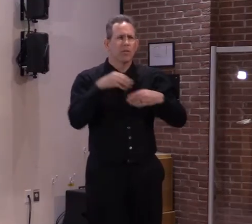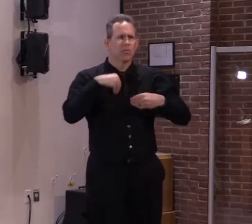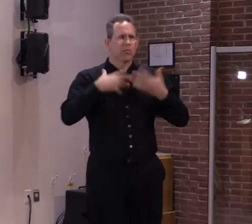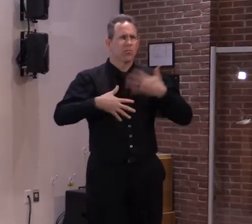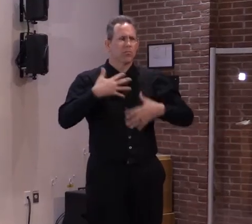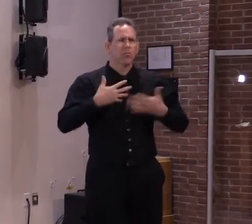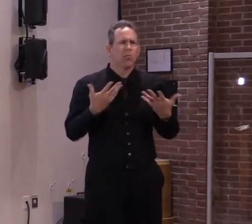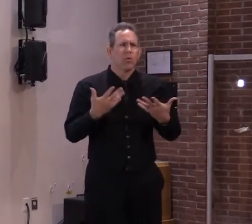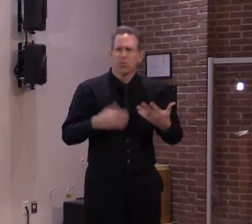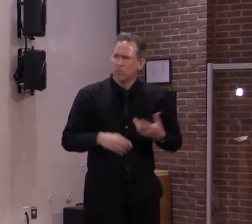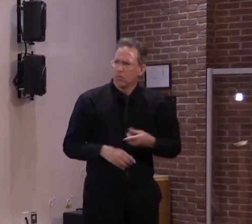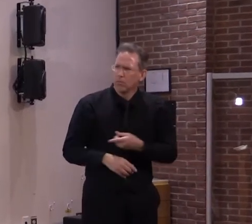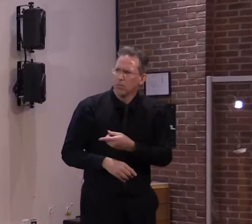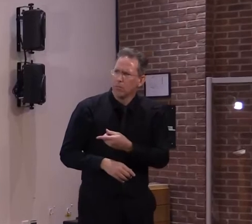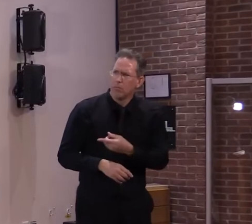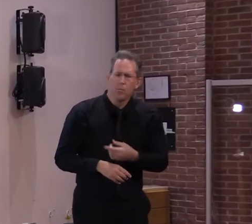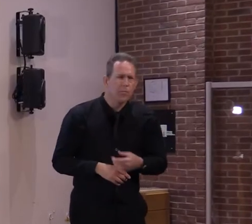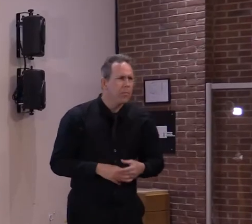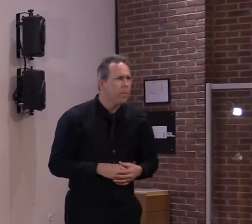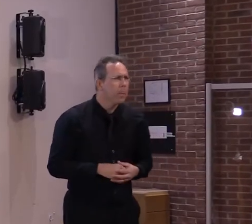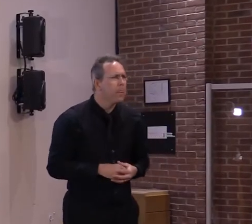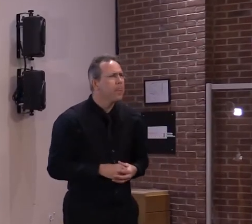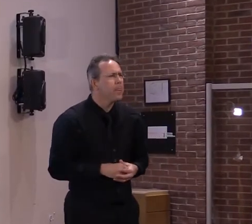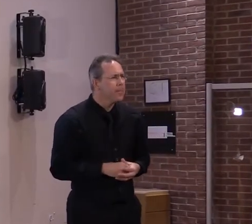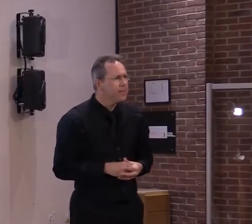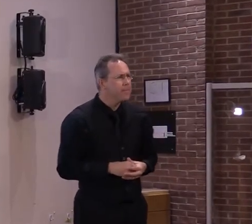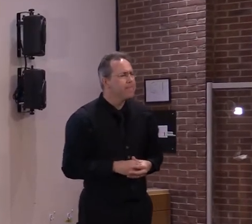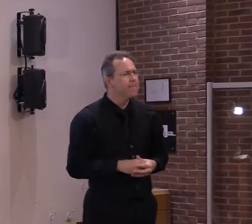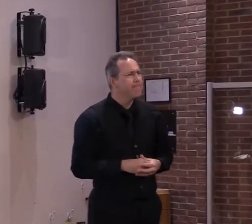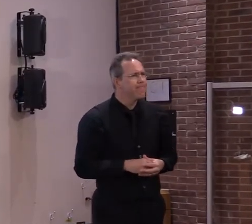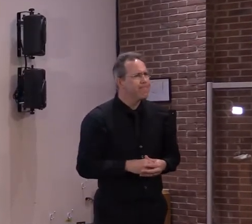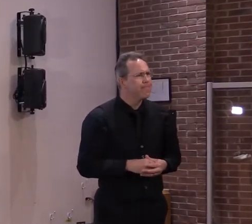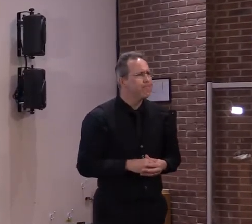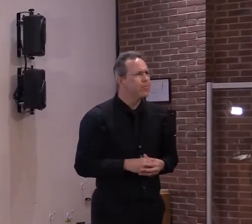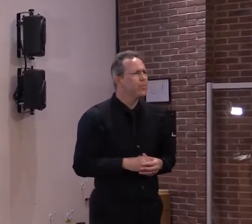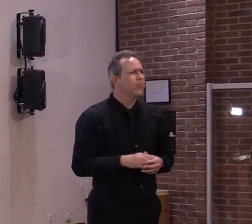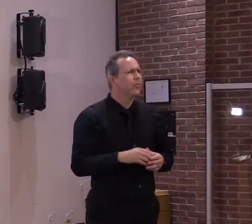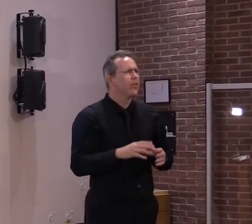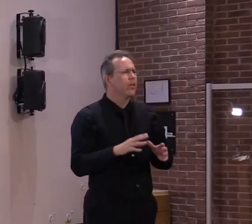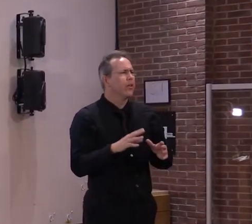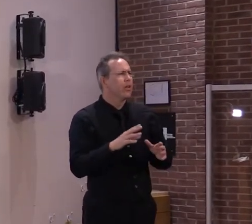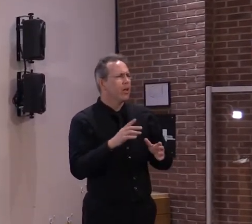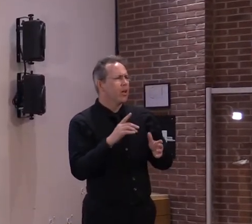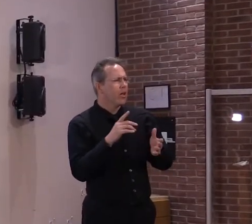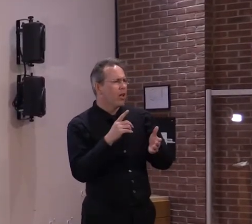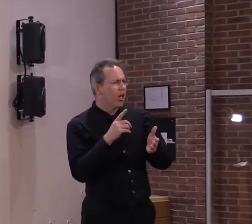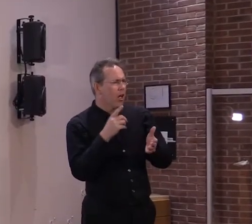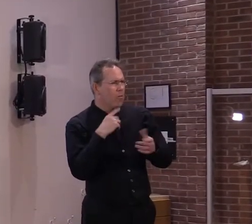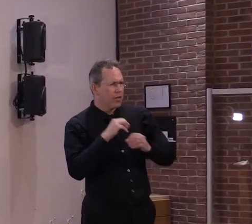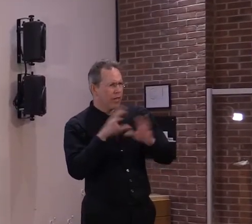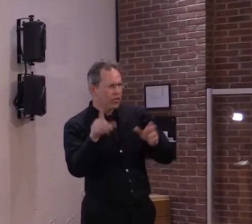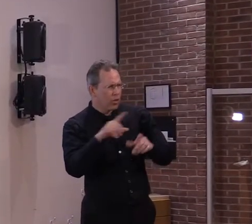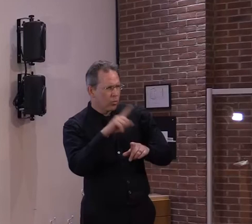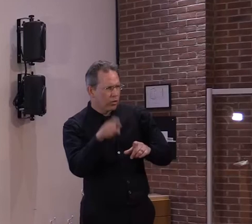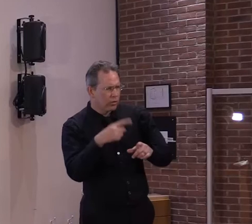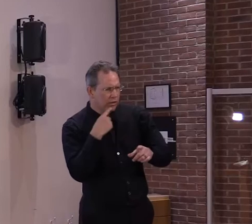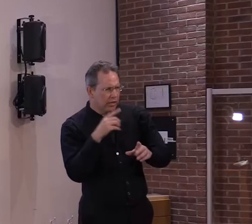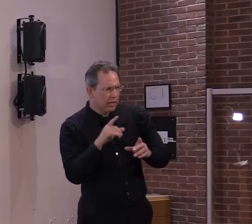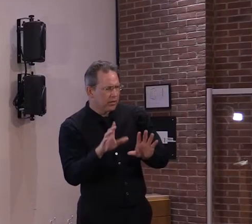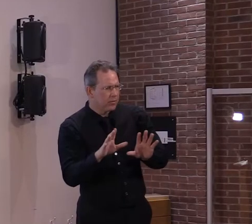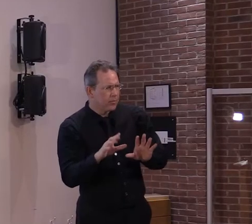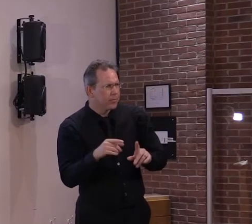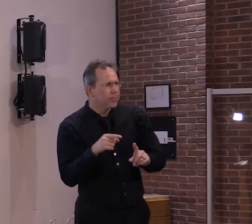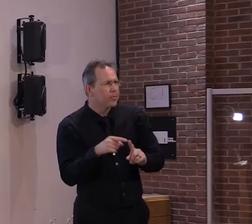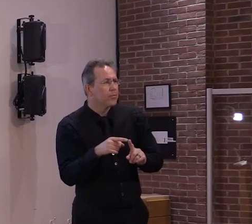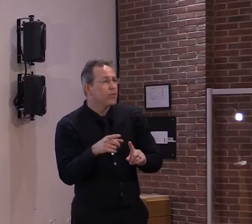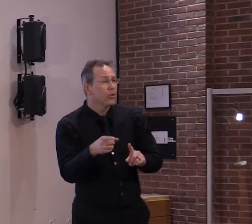I'm going to interpret your questions a little back to you just because they didn't come through as clearly as I wanted. But the first part has to do with people